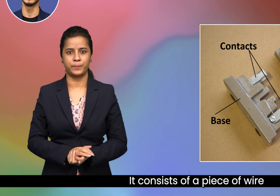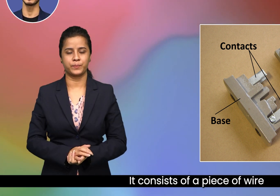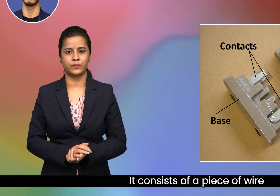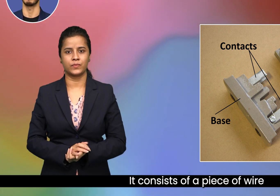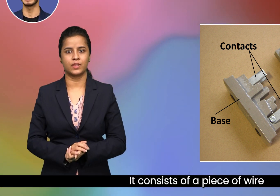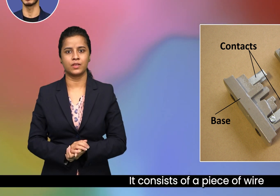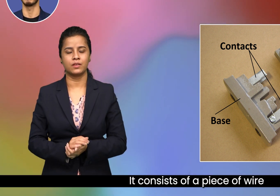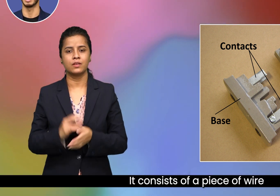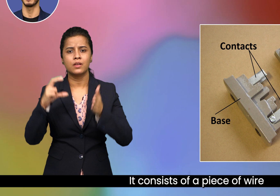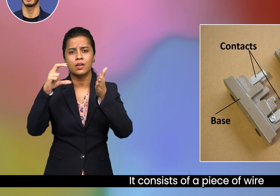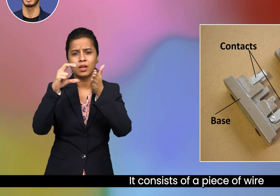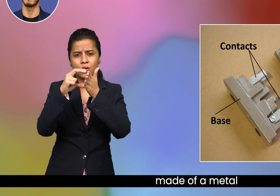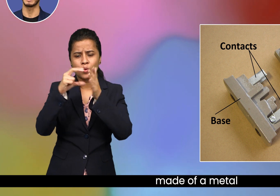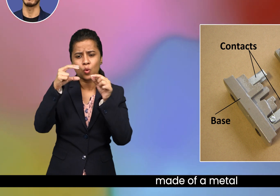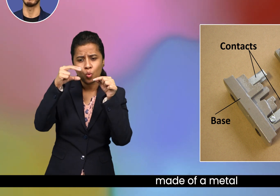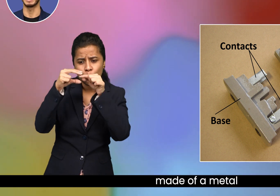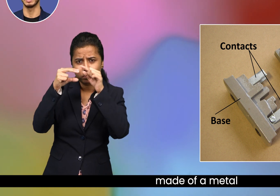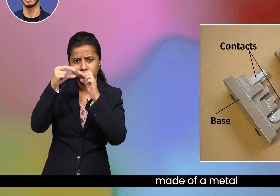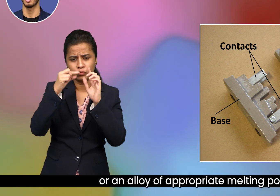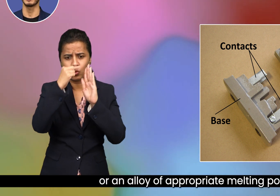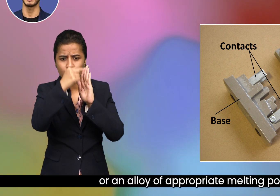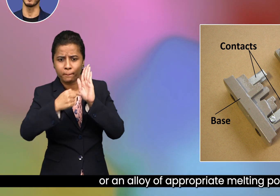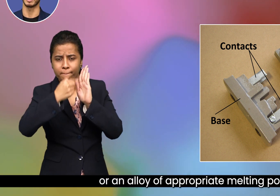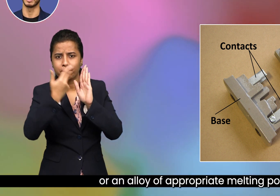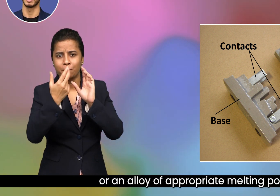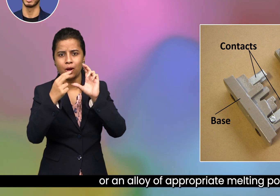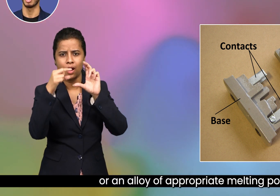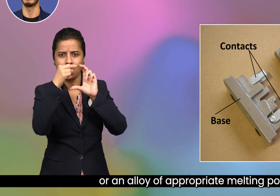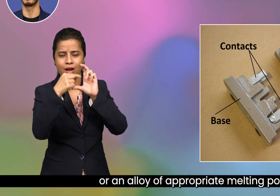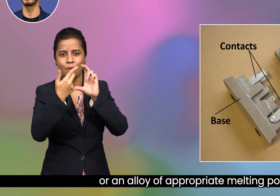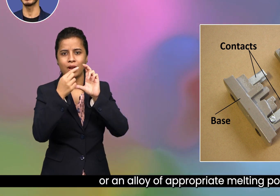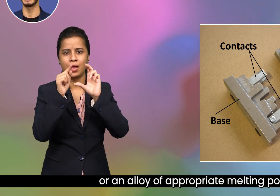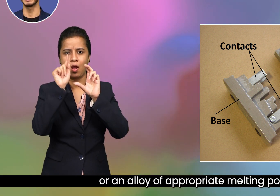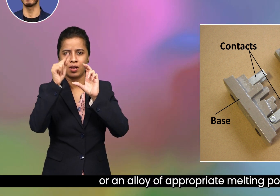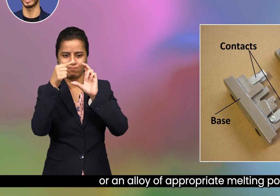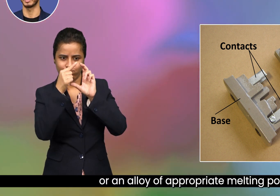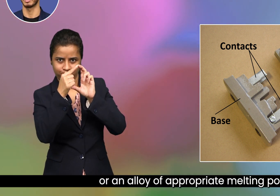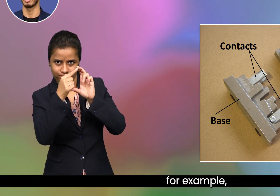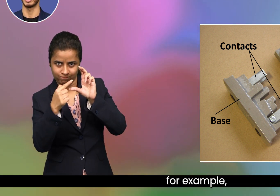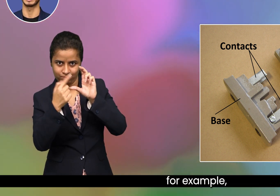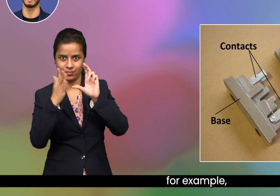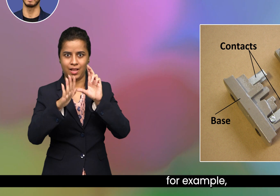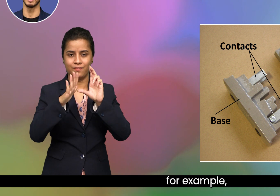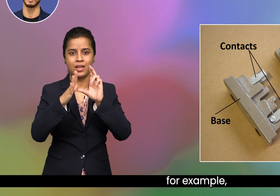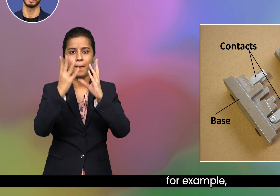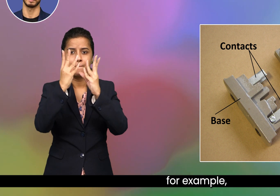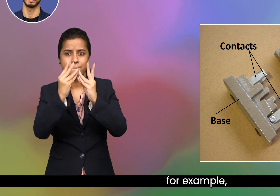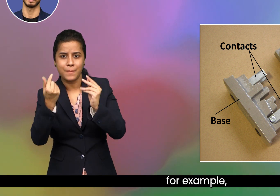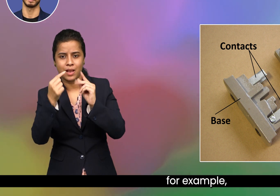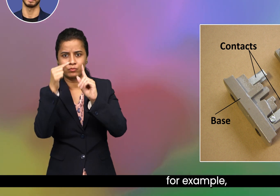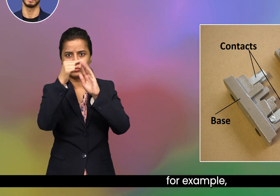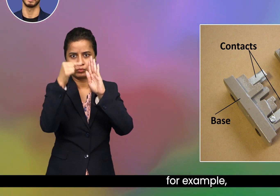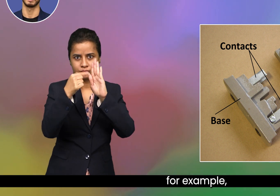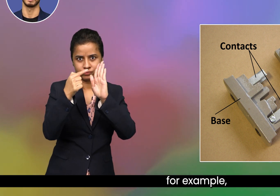It consists of a piece of wire made of a metal or an alloy of appropriate melting point, for example,